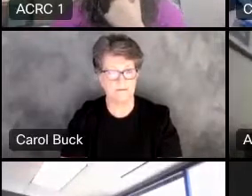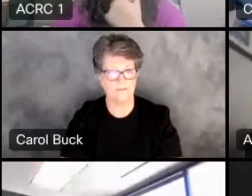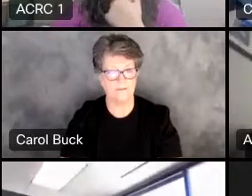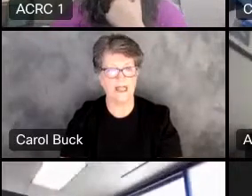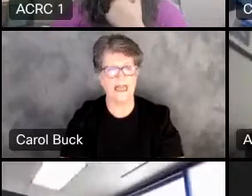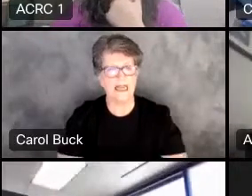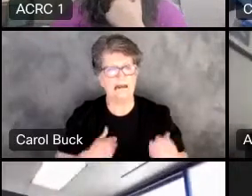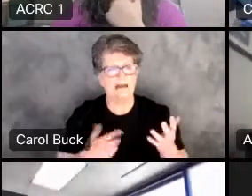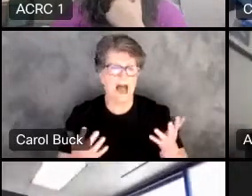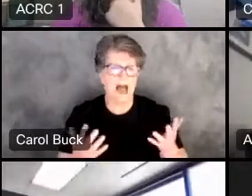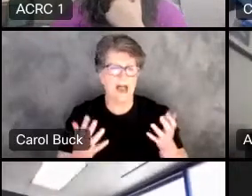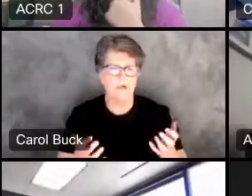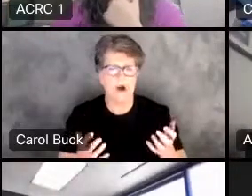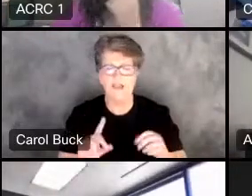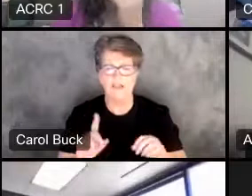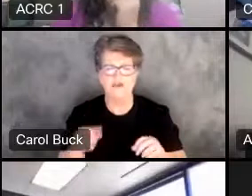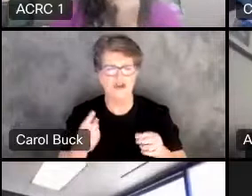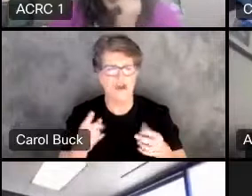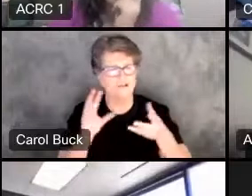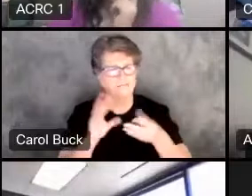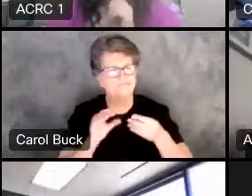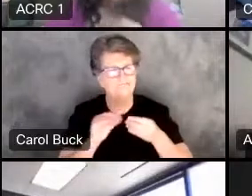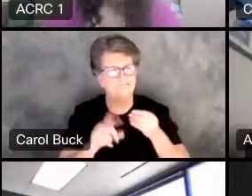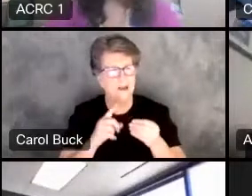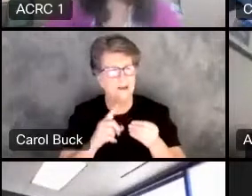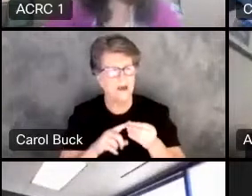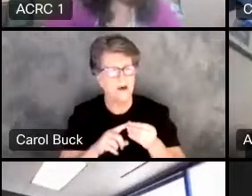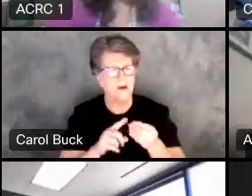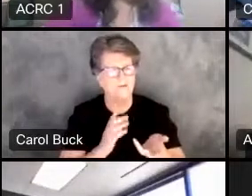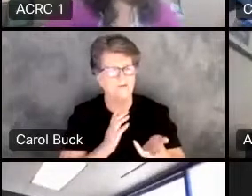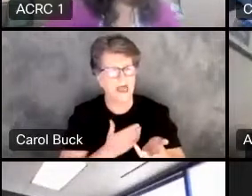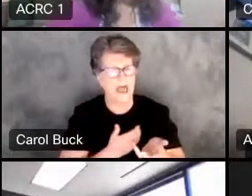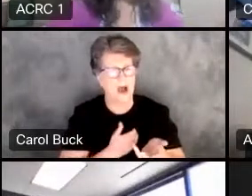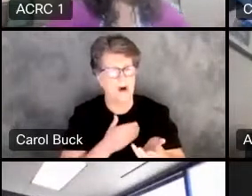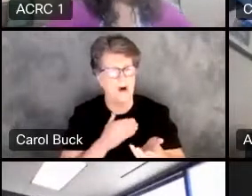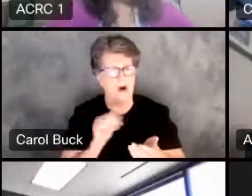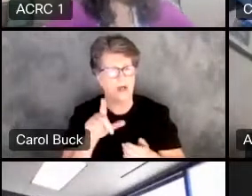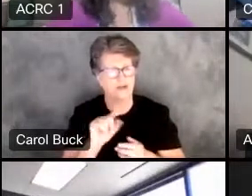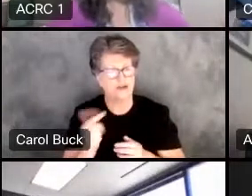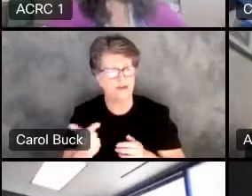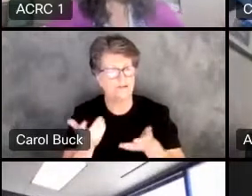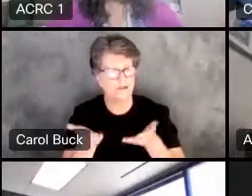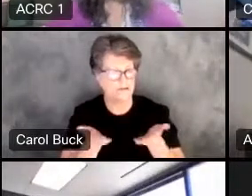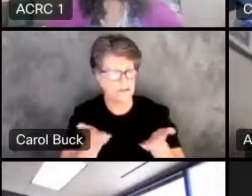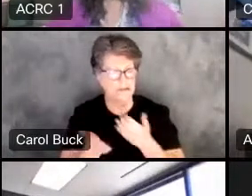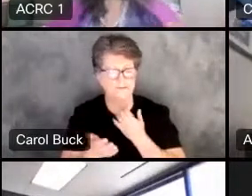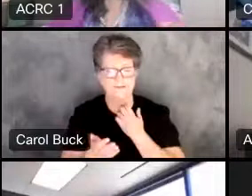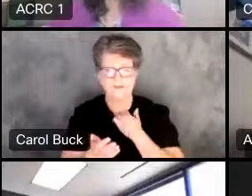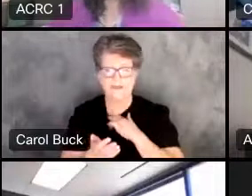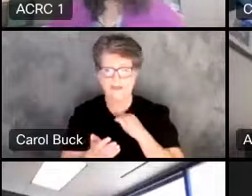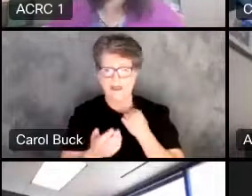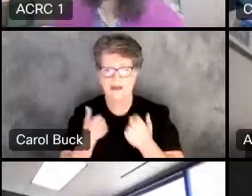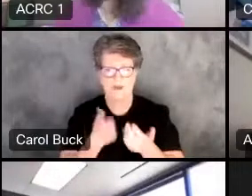I wanted to just talk a little bit about our alternative services. We talked a lot about it